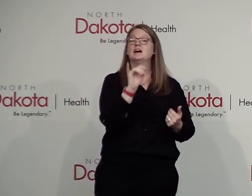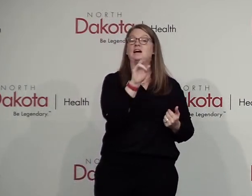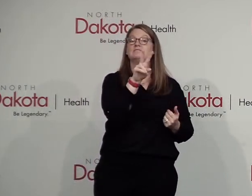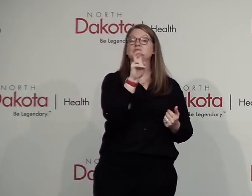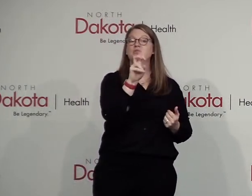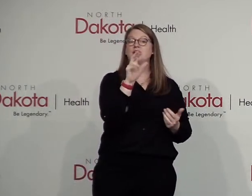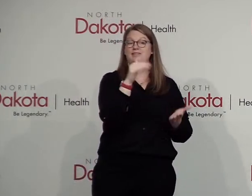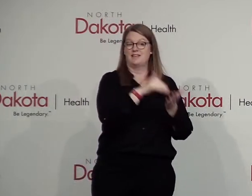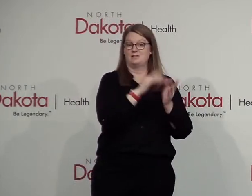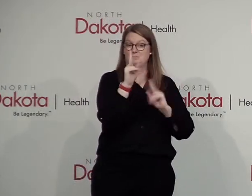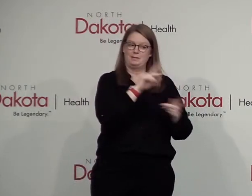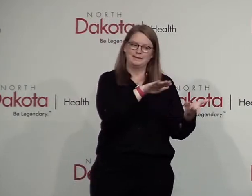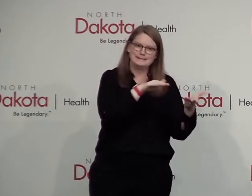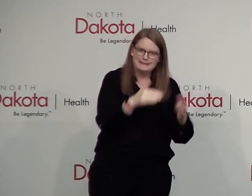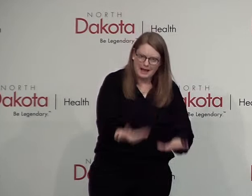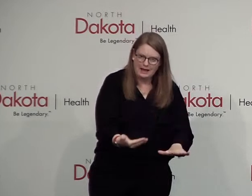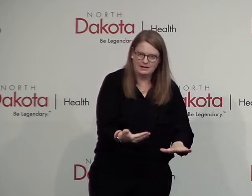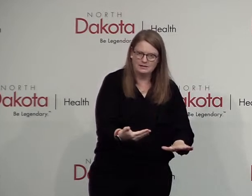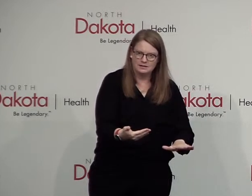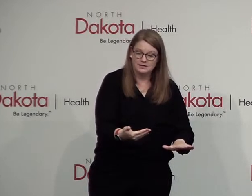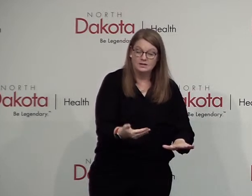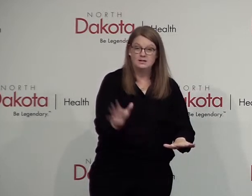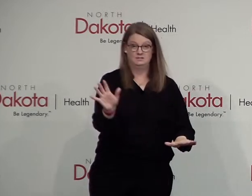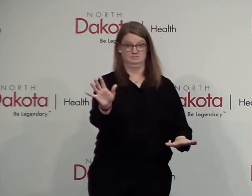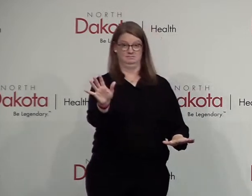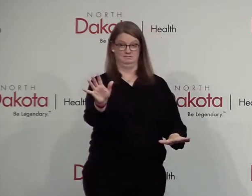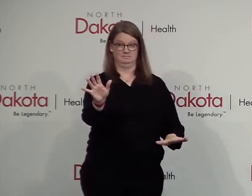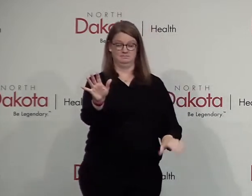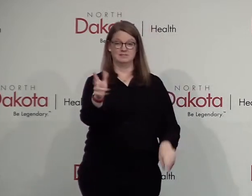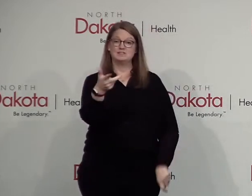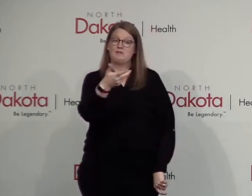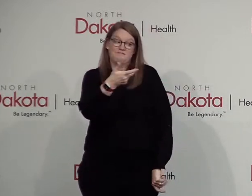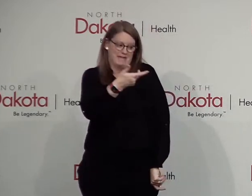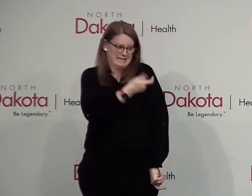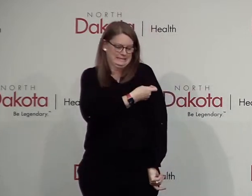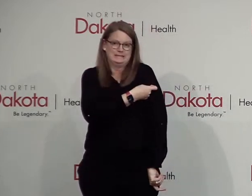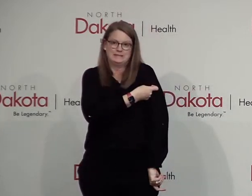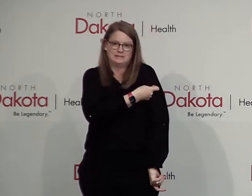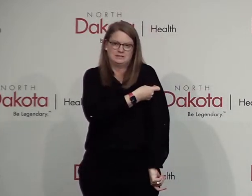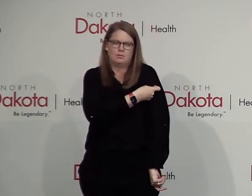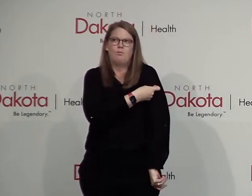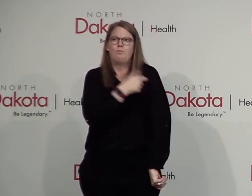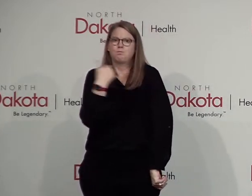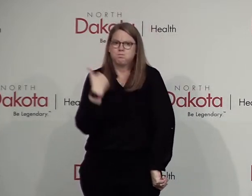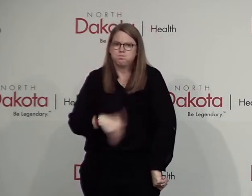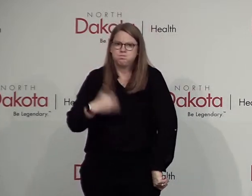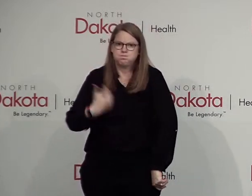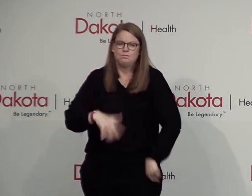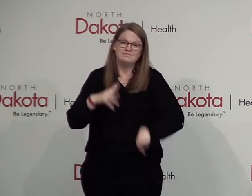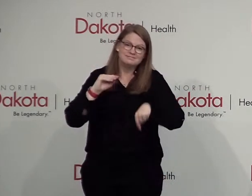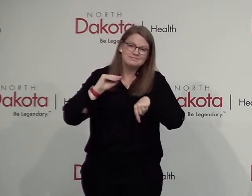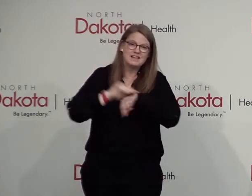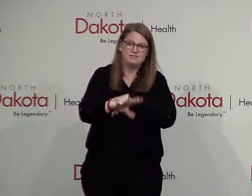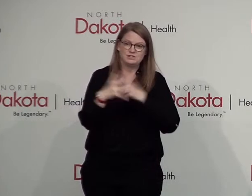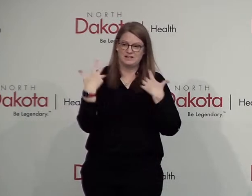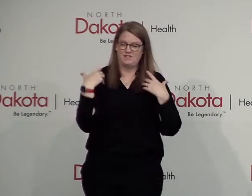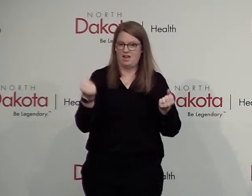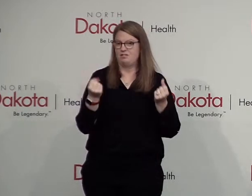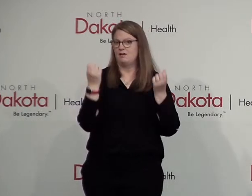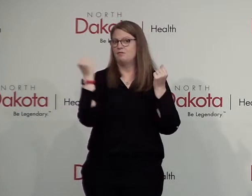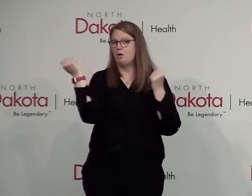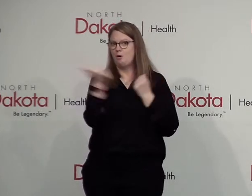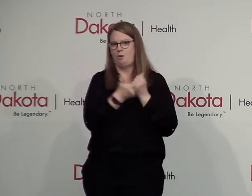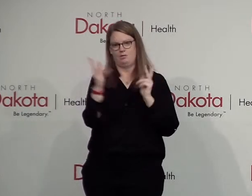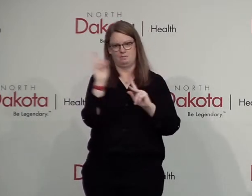a year. So vaccines have been something that has made an incredible impact on the healthcare. And for those